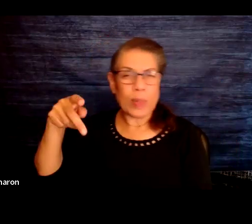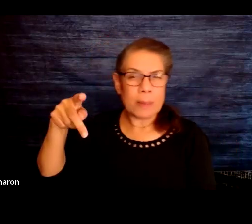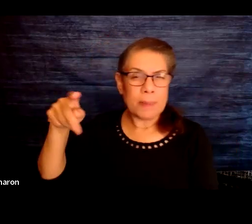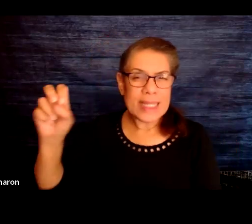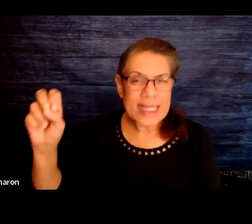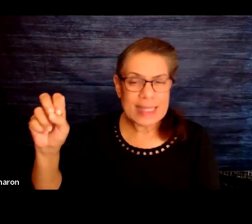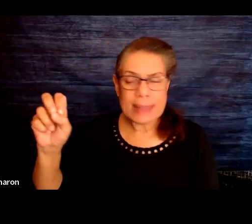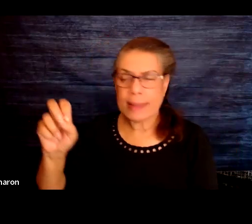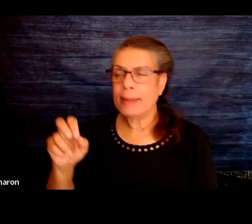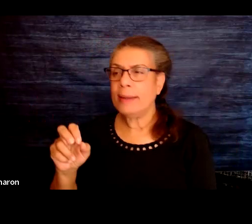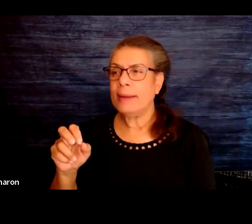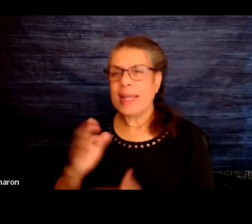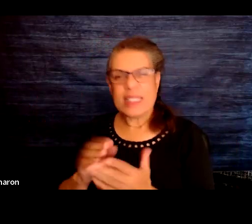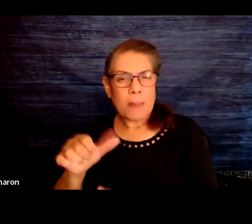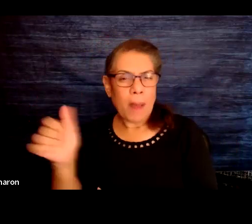other questions